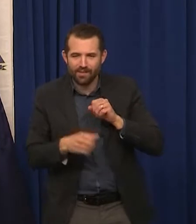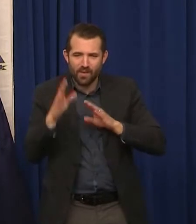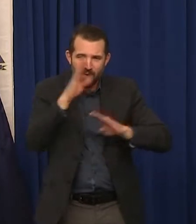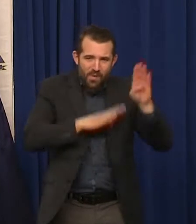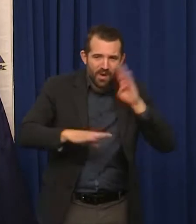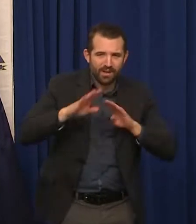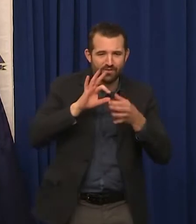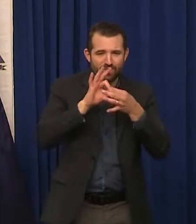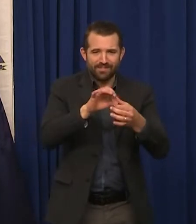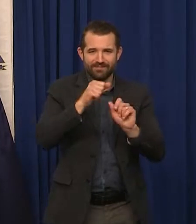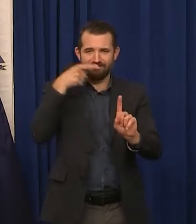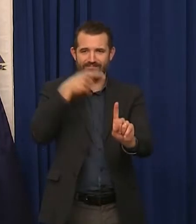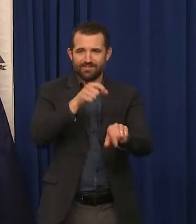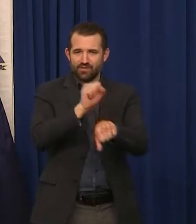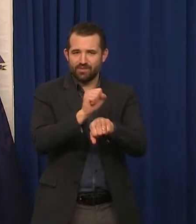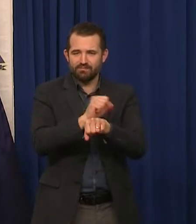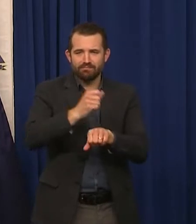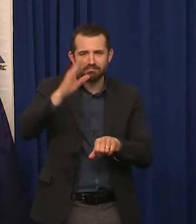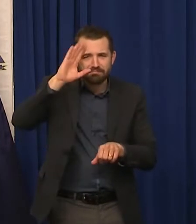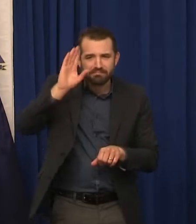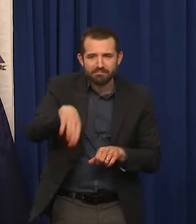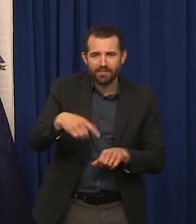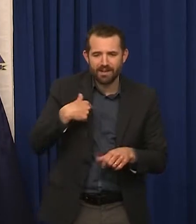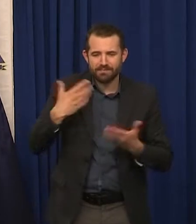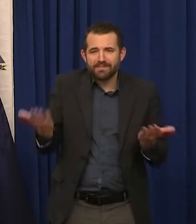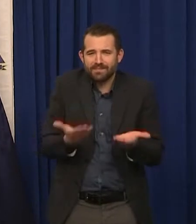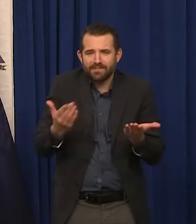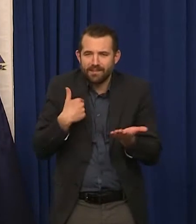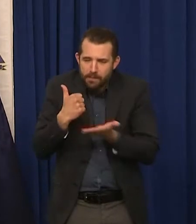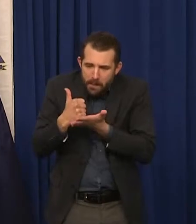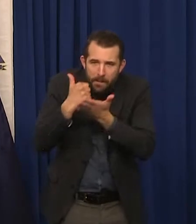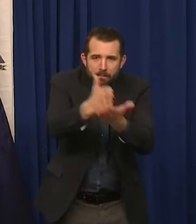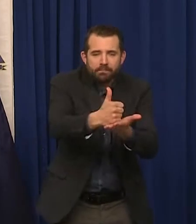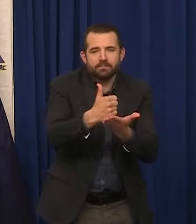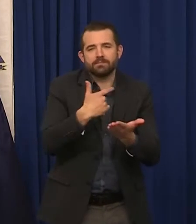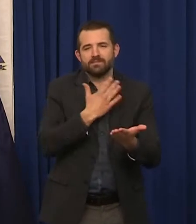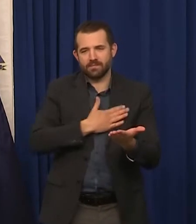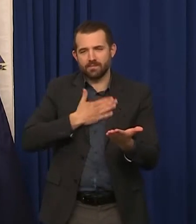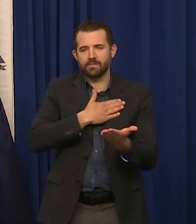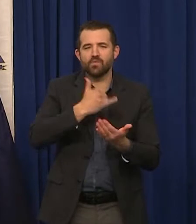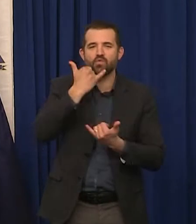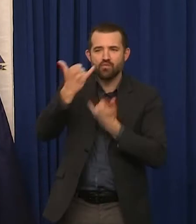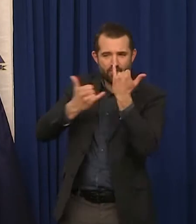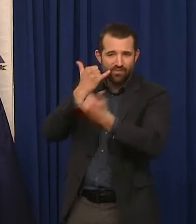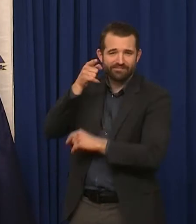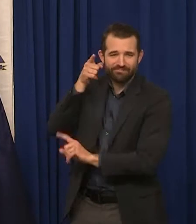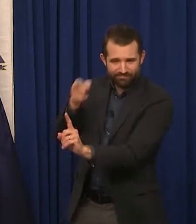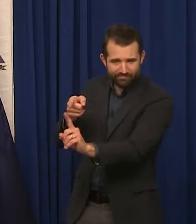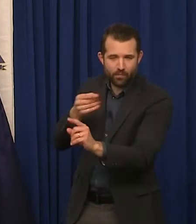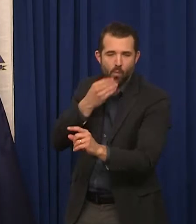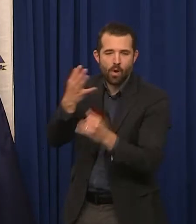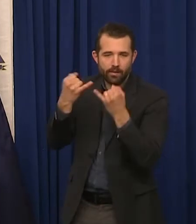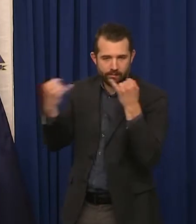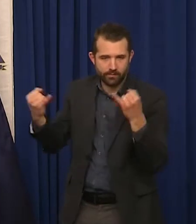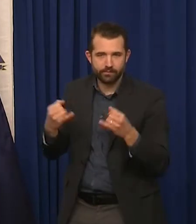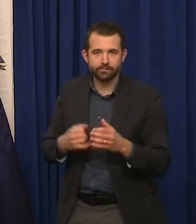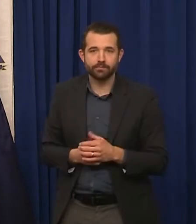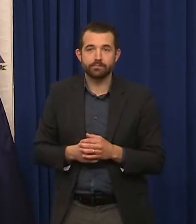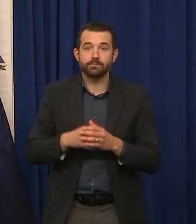please know that help is available. And please call the Frontline Warm Line. The numbers